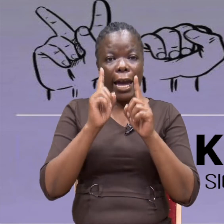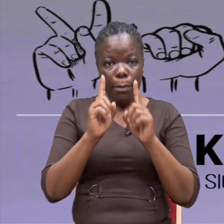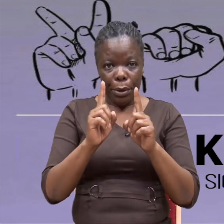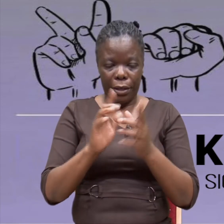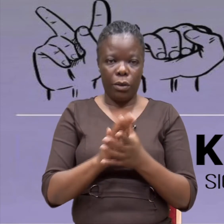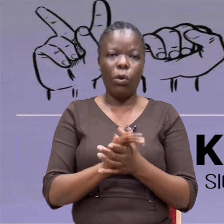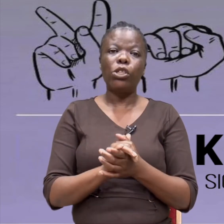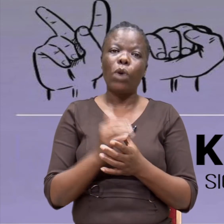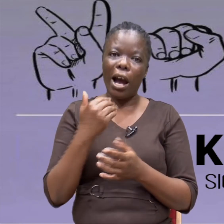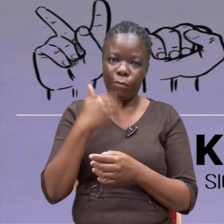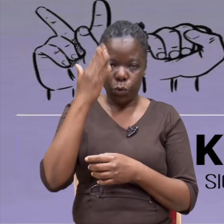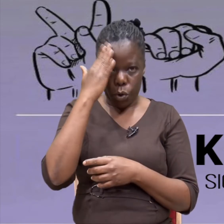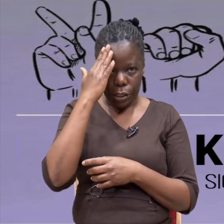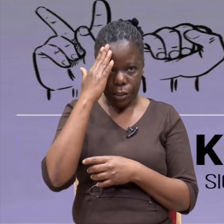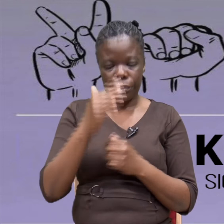NB, what you have to note,